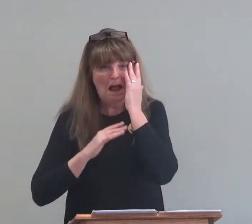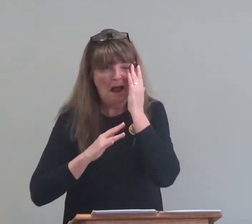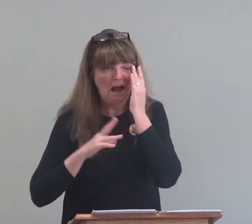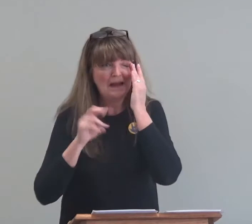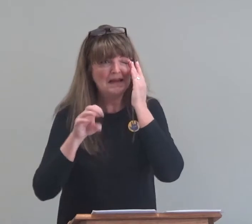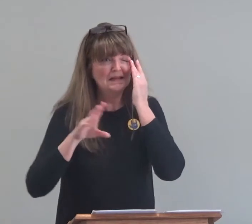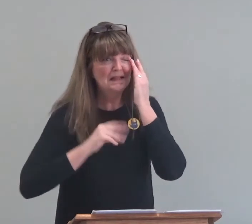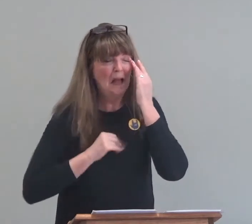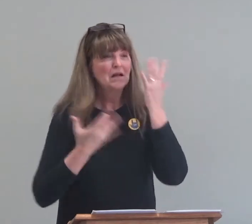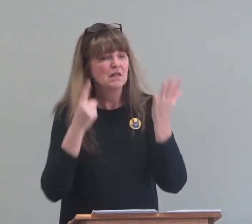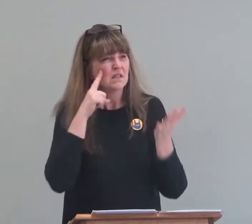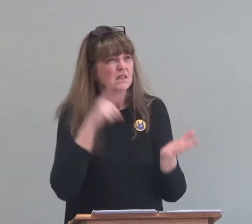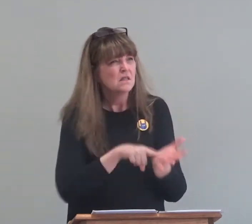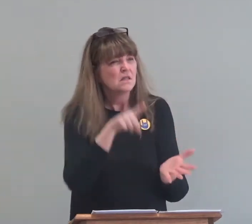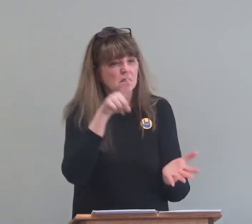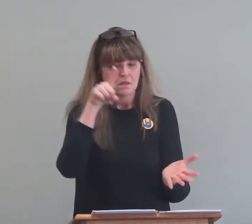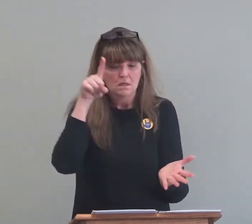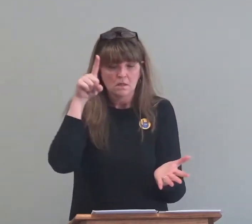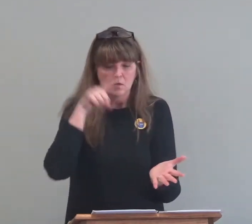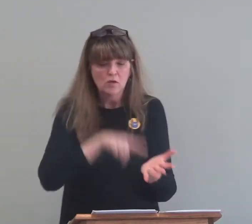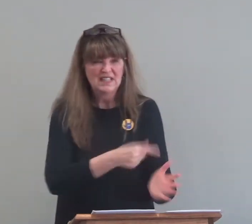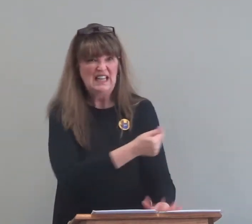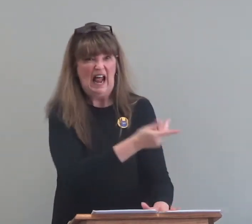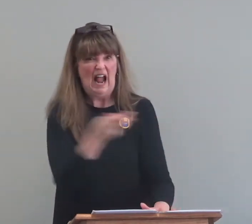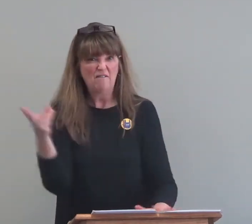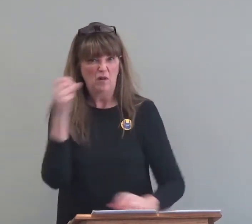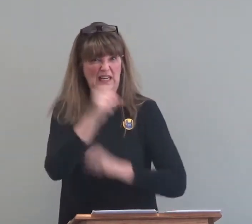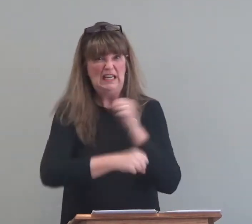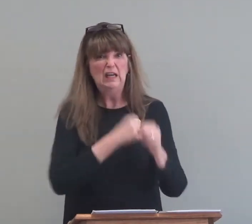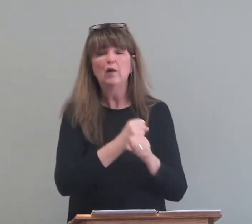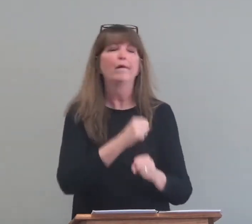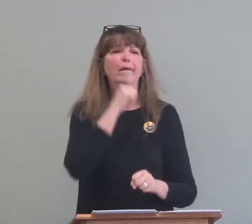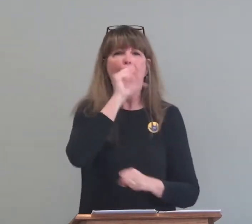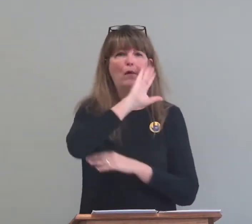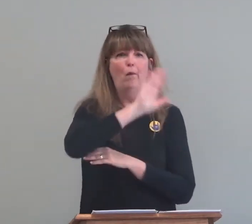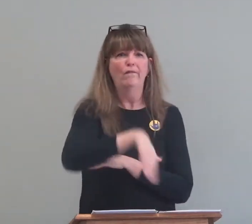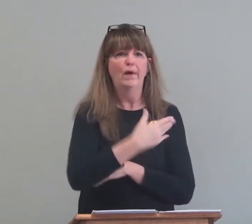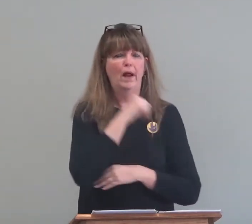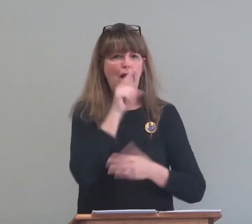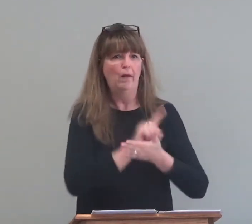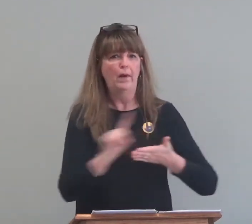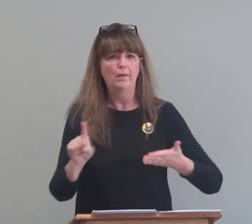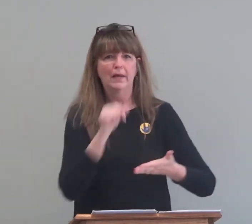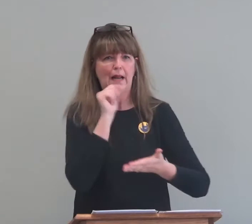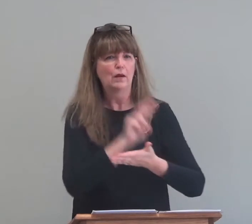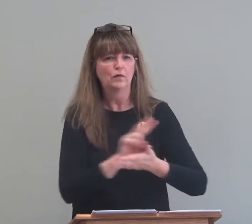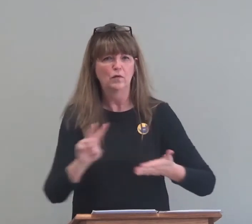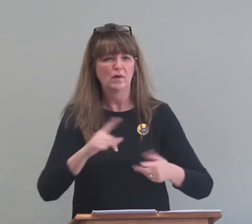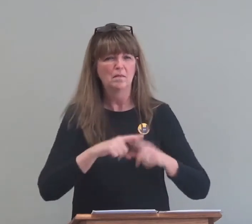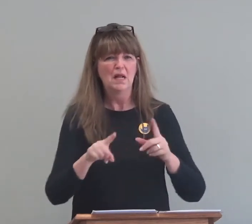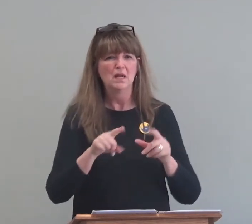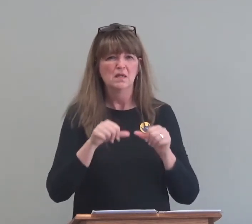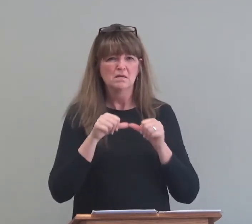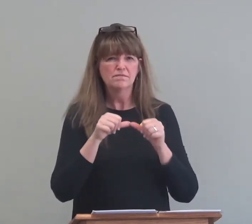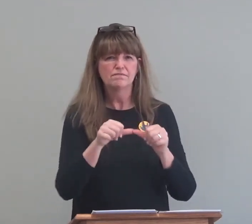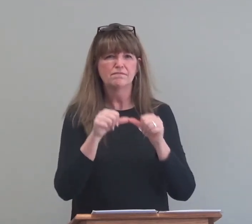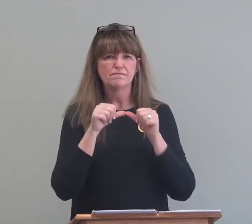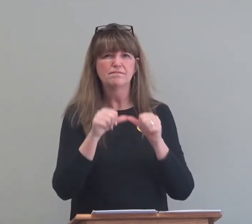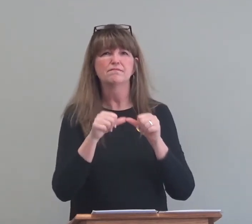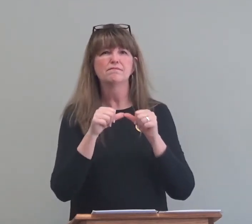this out? And Lacou accepted the challenge. So he researched for several years. It was not a quick research,